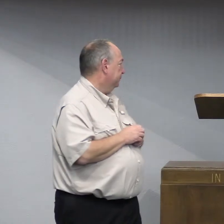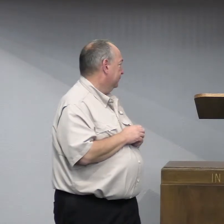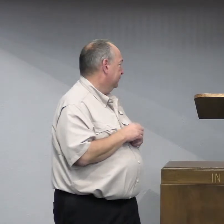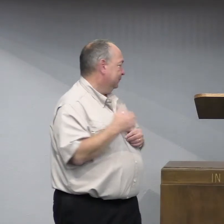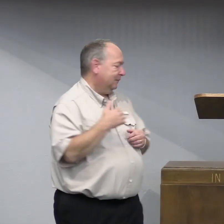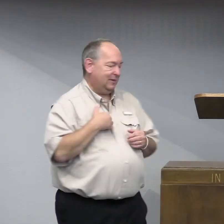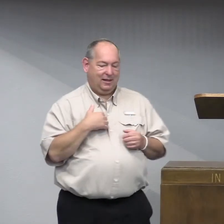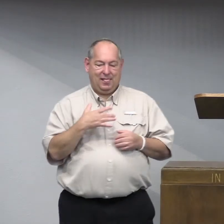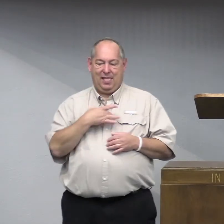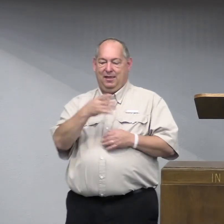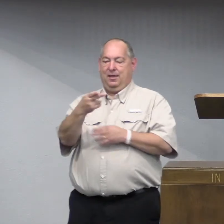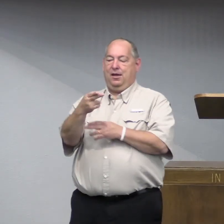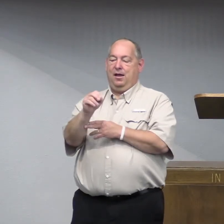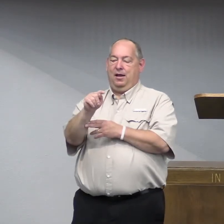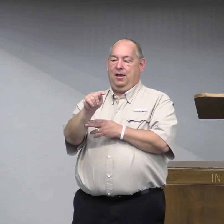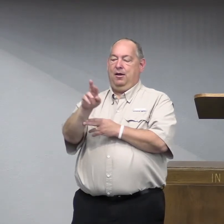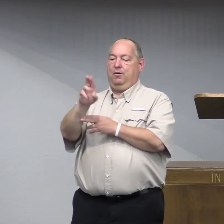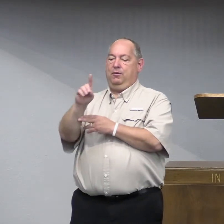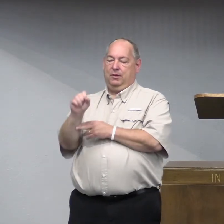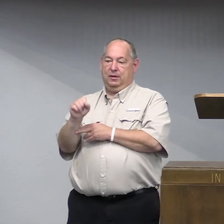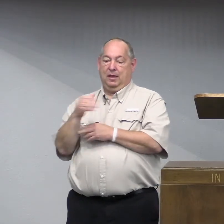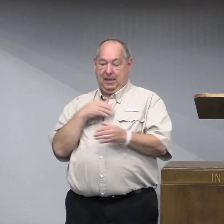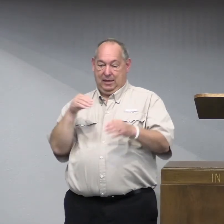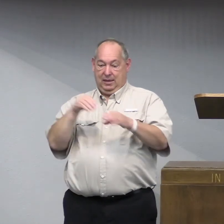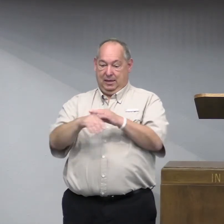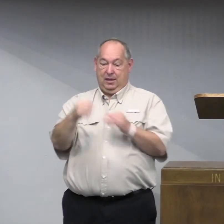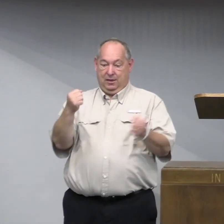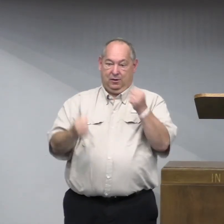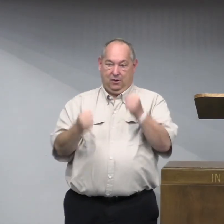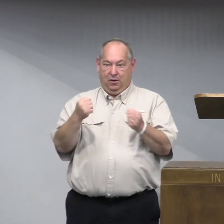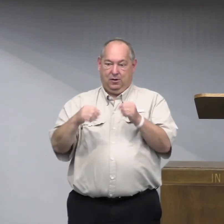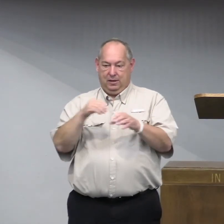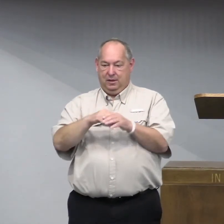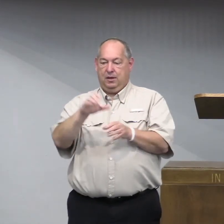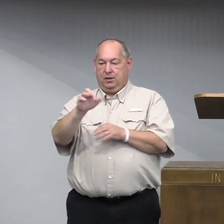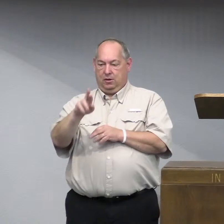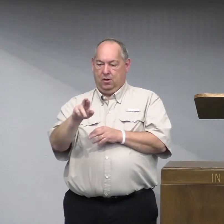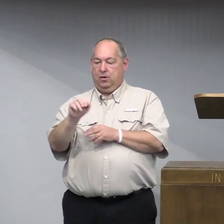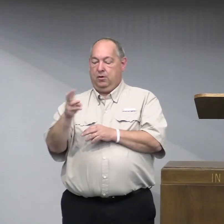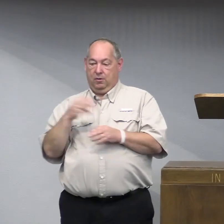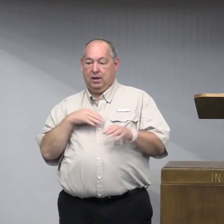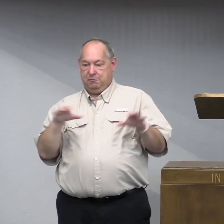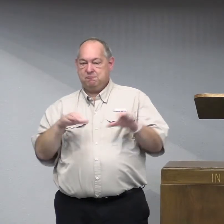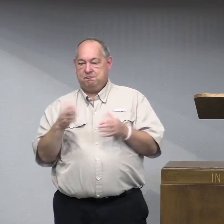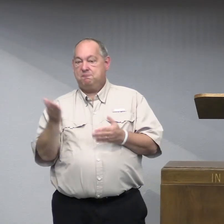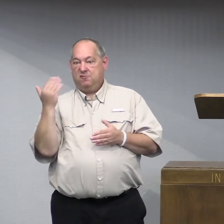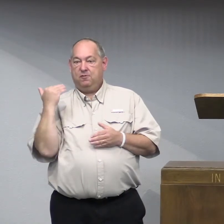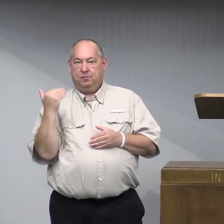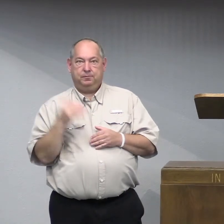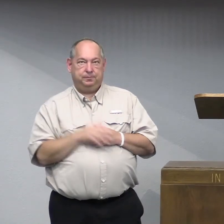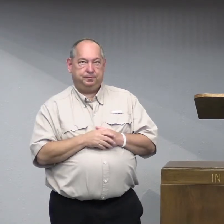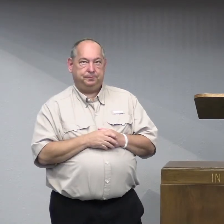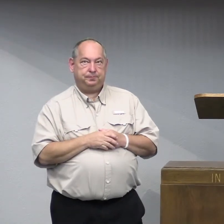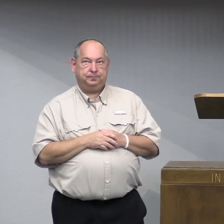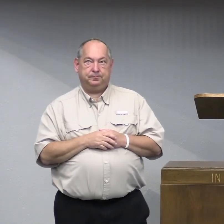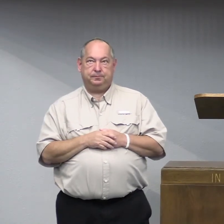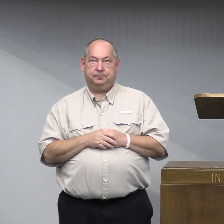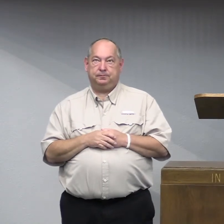rodder. And one day I entered this car in a car show like I often did.